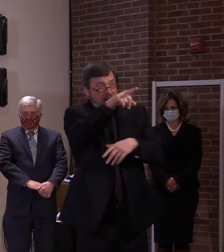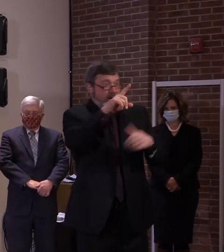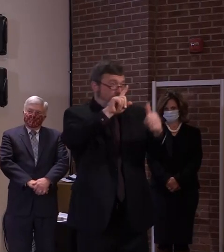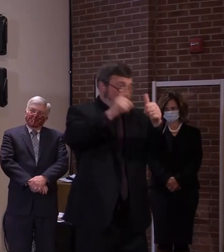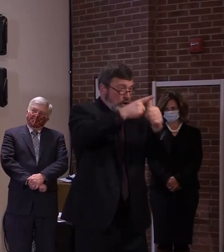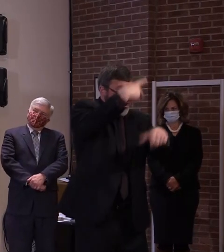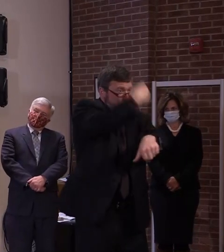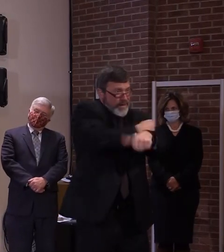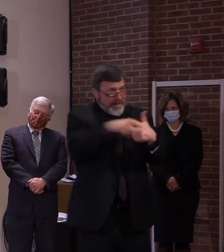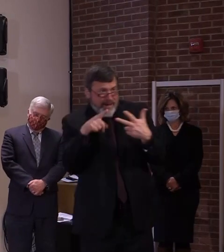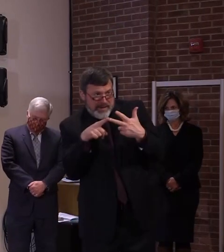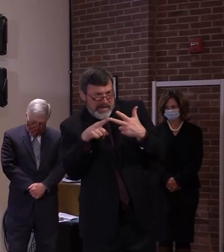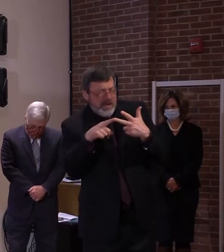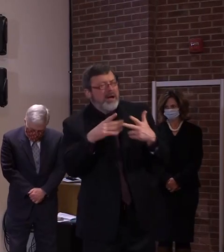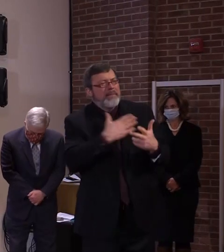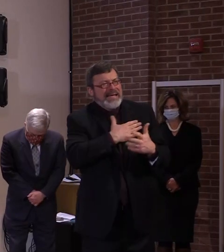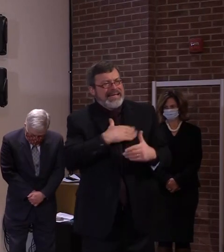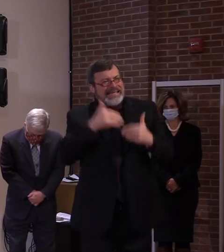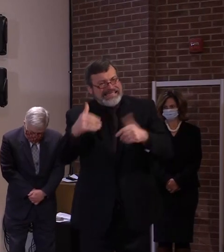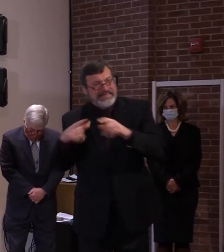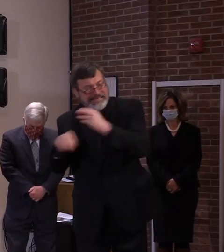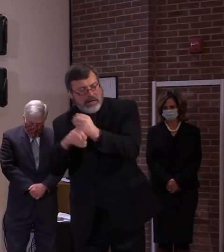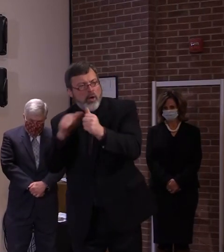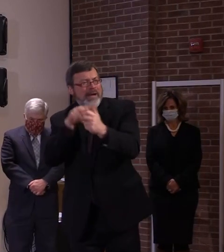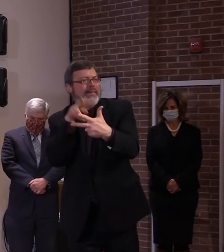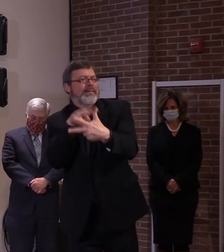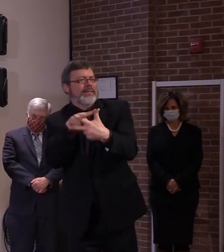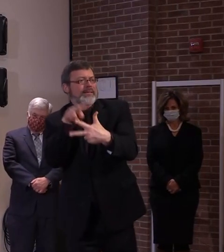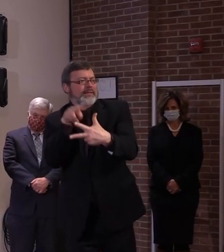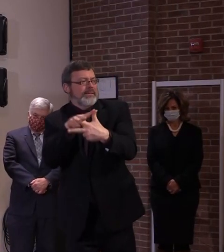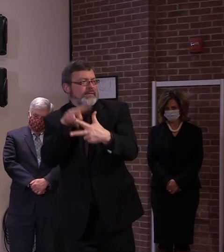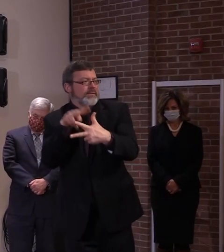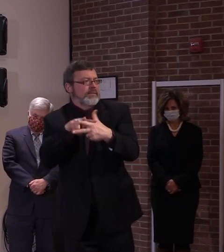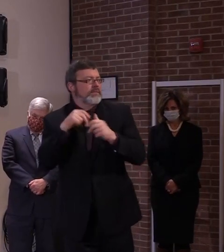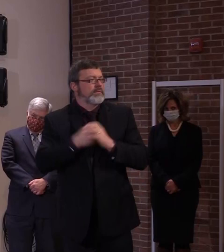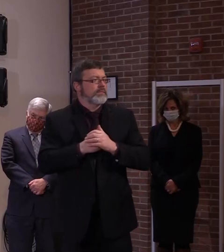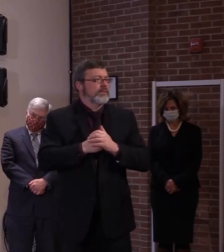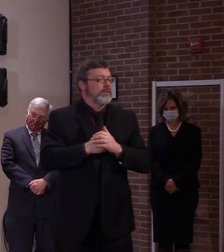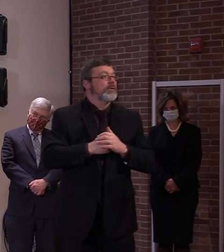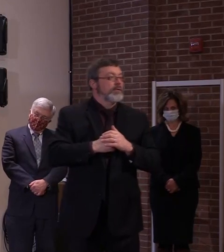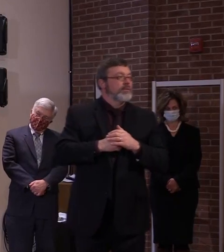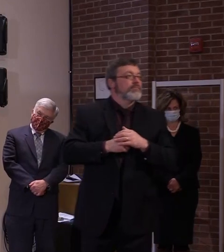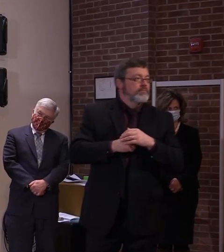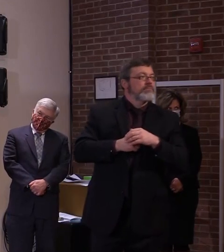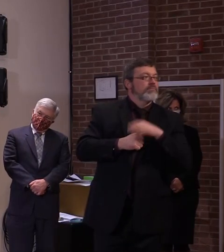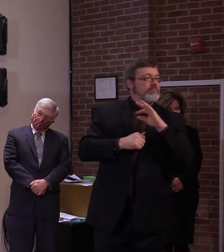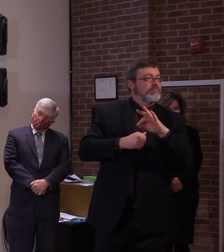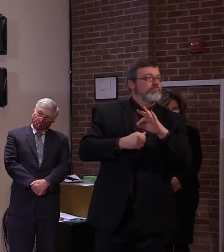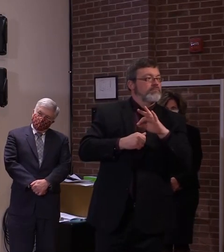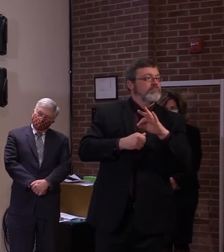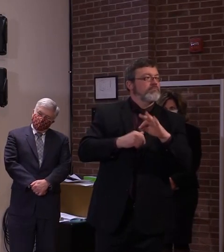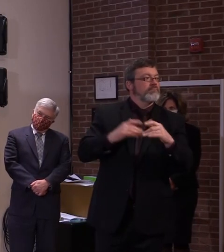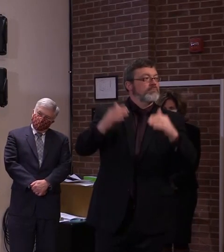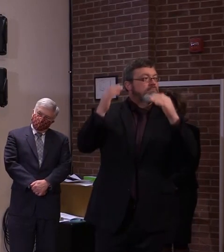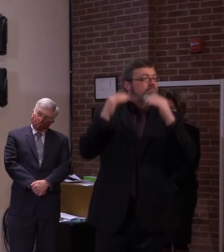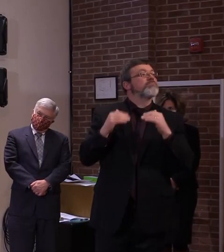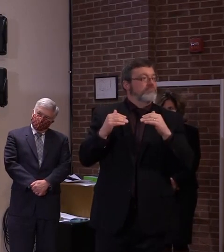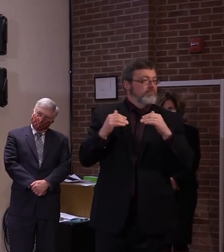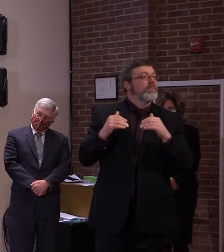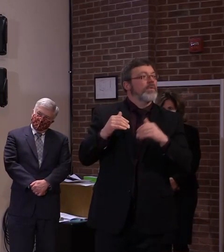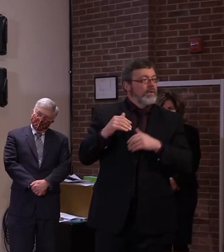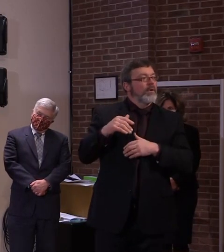J&J in the first place. And if somebody has had two J&Js, should they